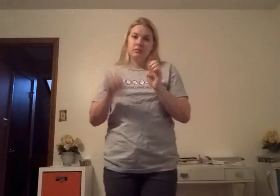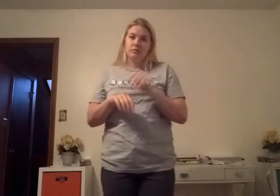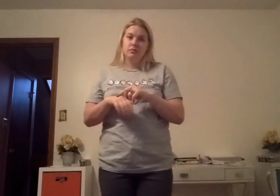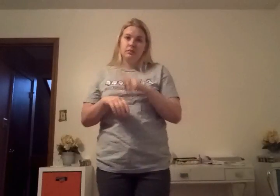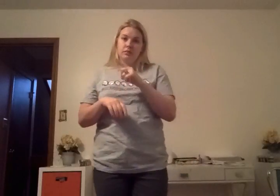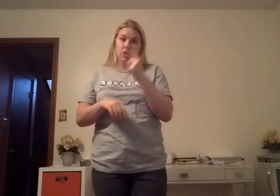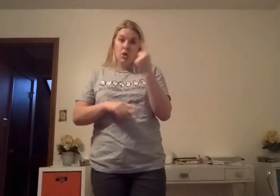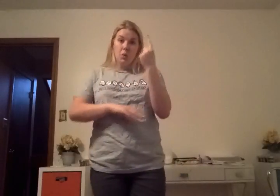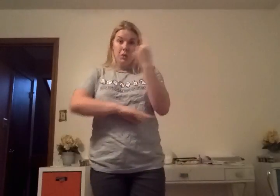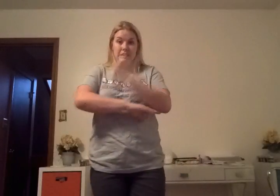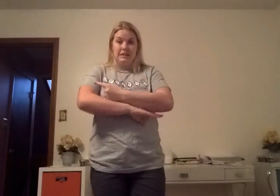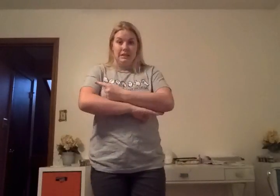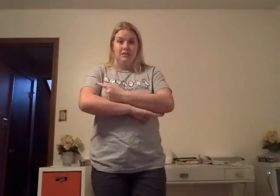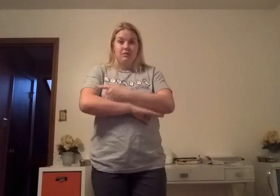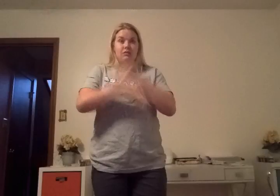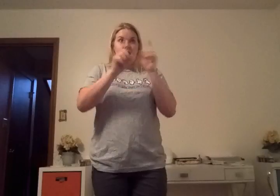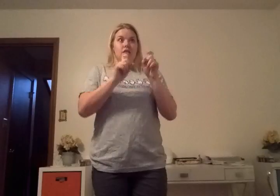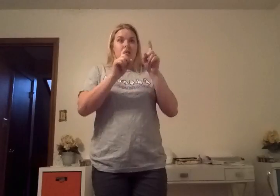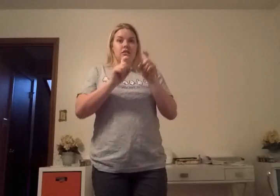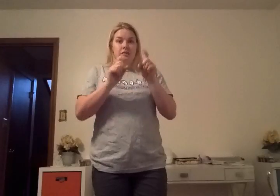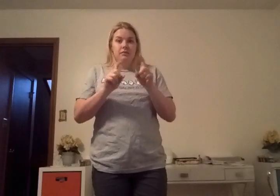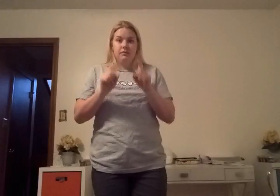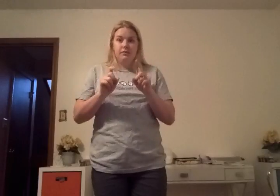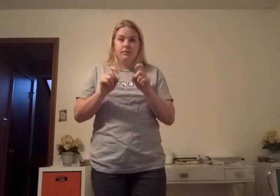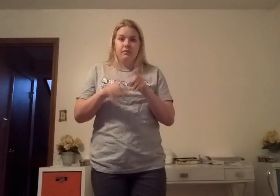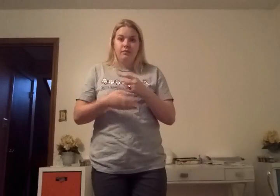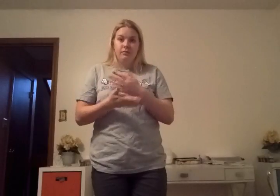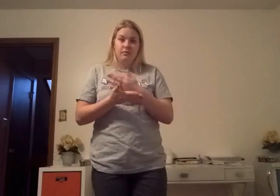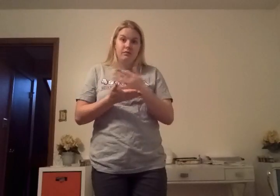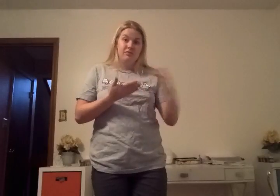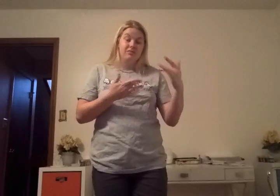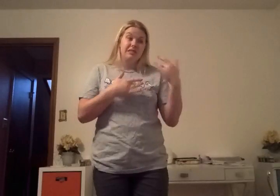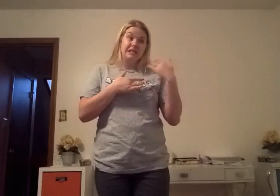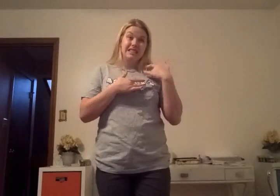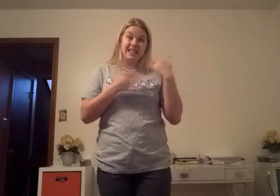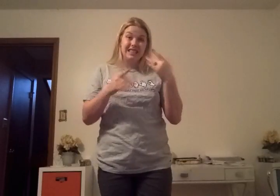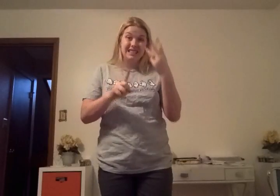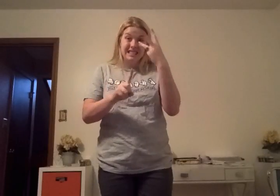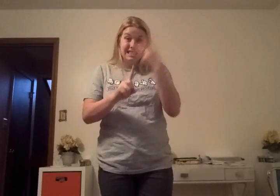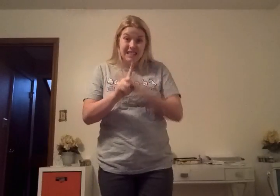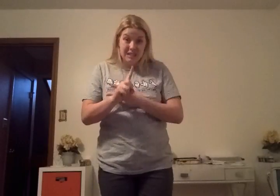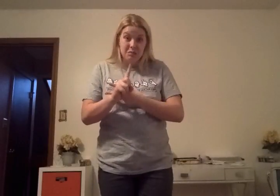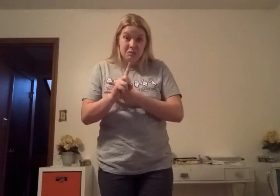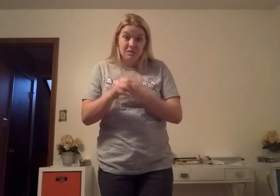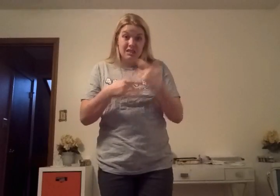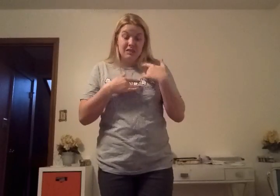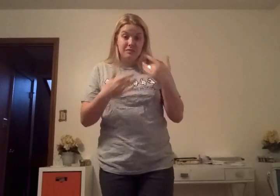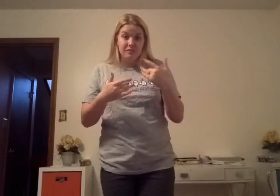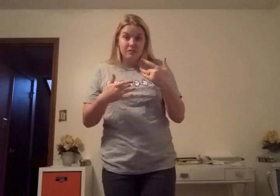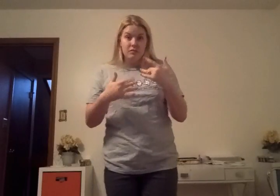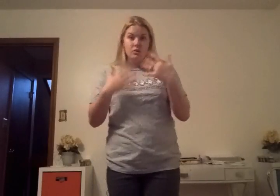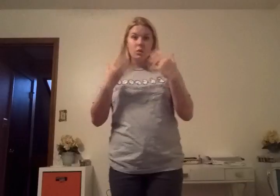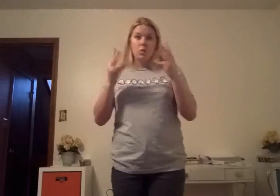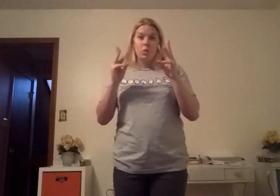a day. And usually the process takes like 6 months. So it was really fast. It becomes surgery day. Tell me